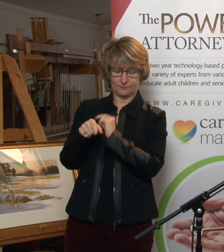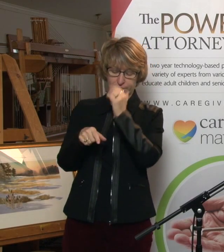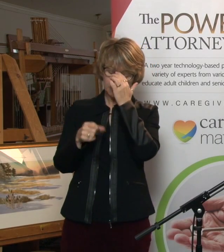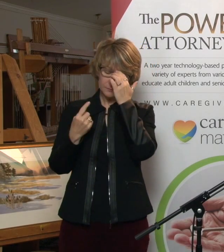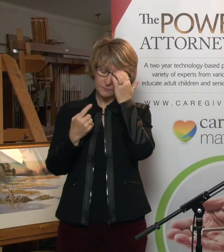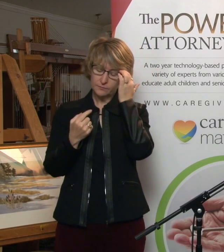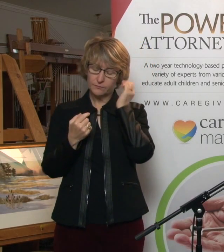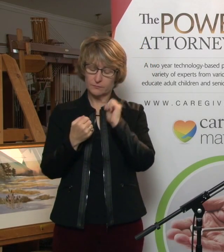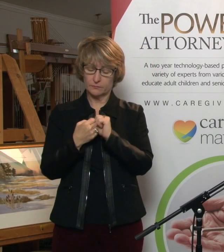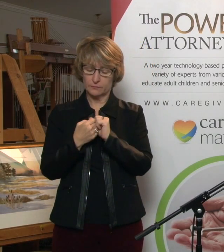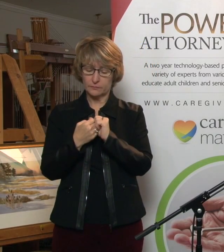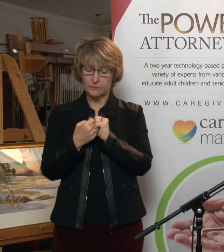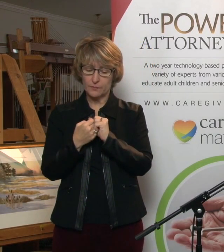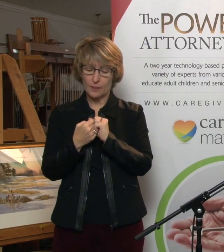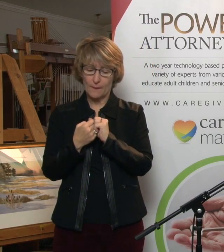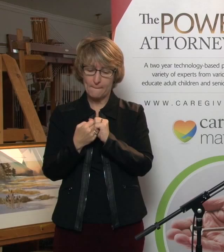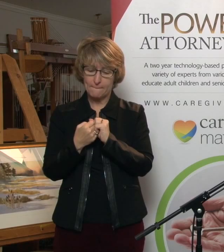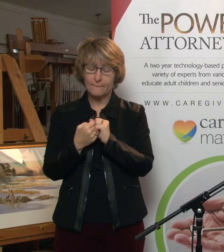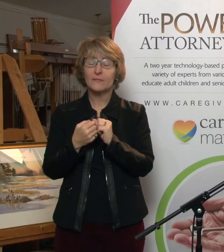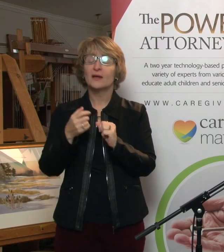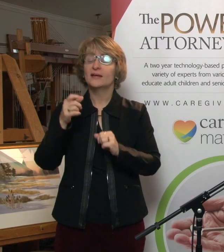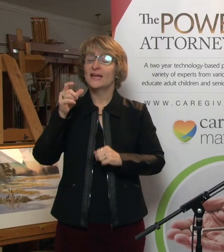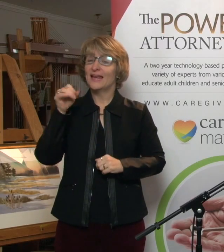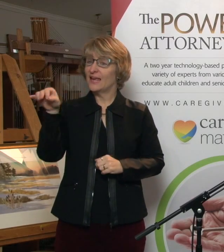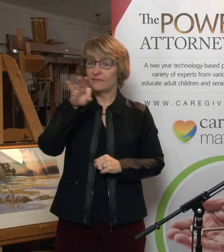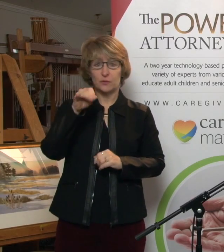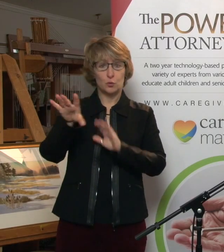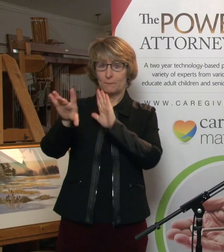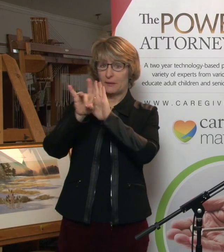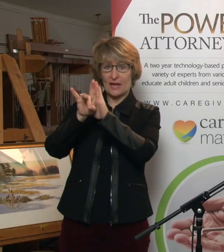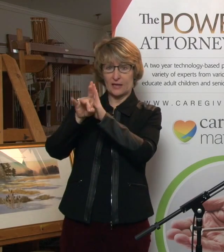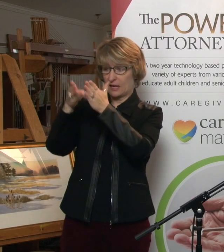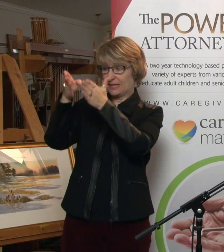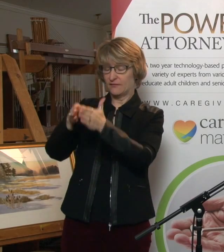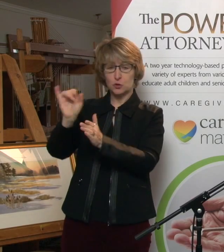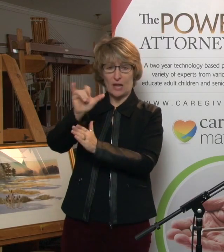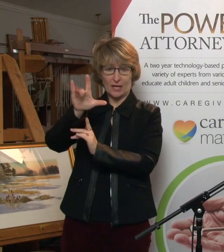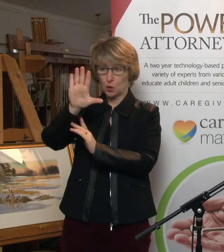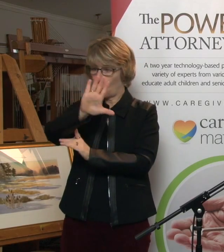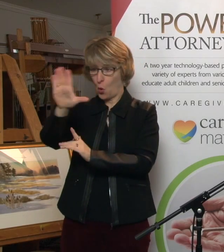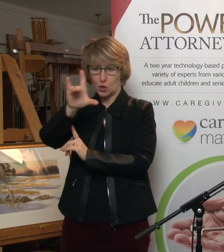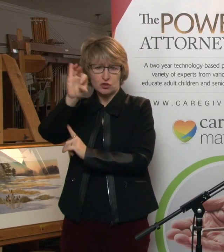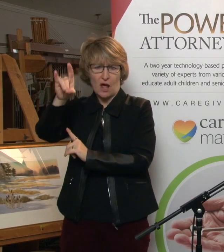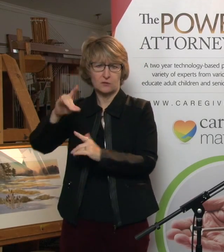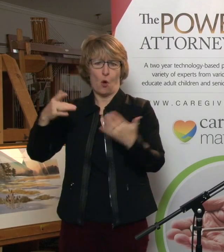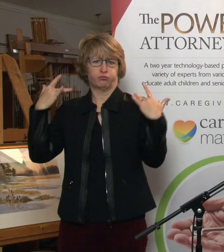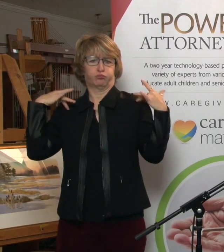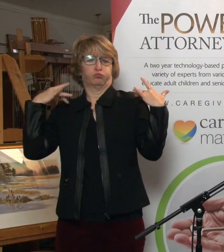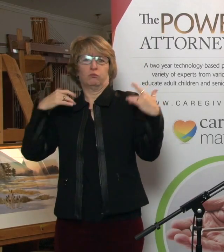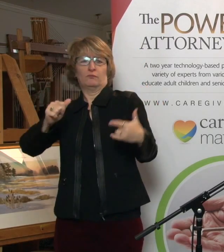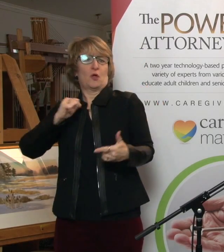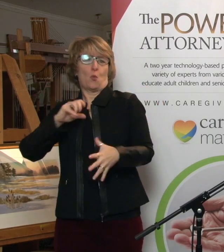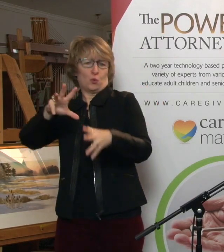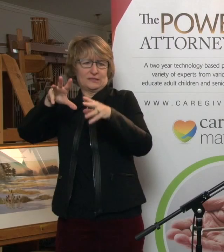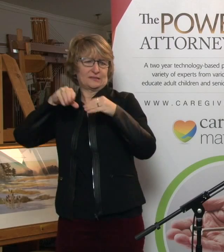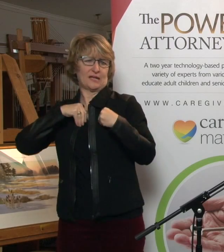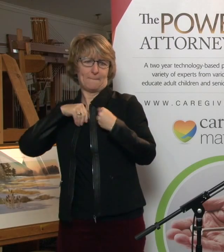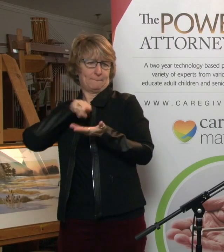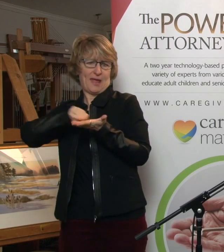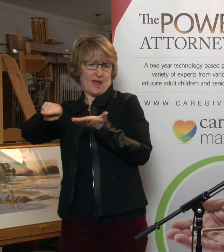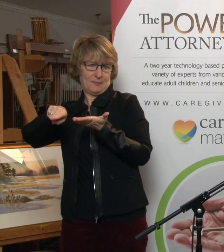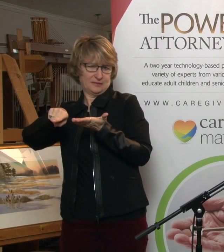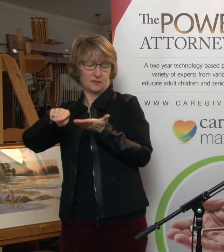A lot of times, if you name an individual such as your child, they're not going to take compensation anyway. But